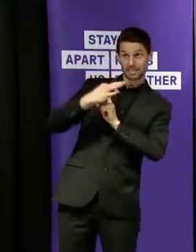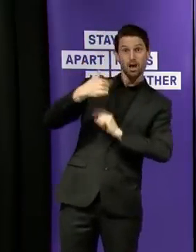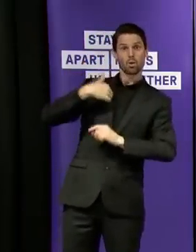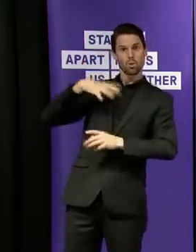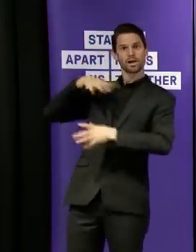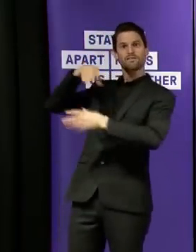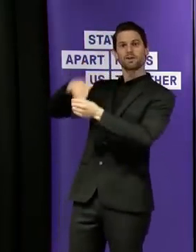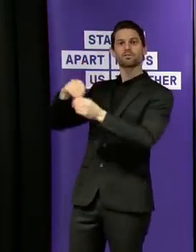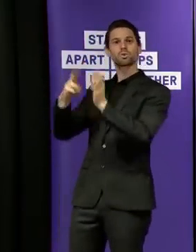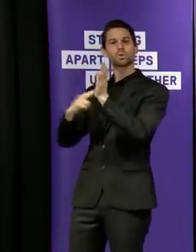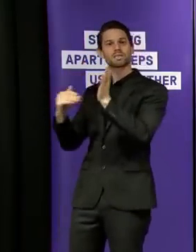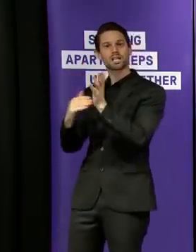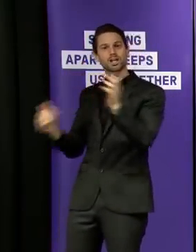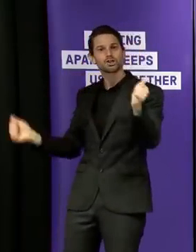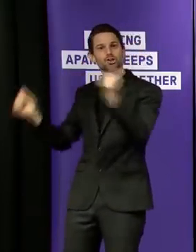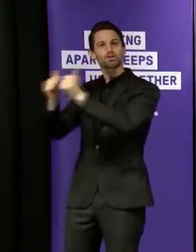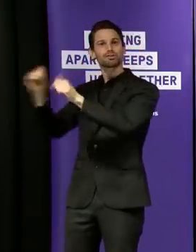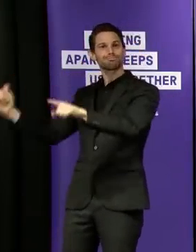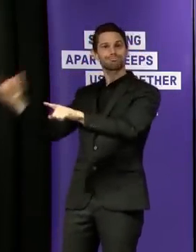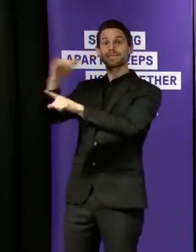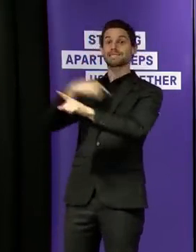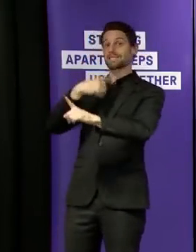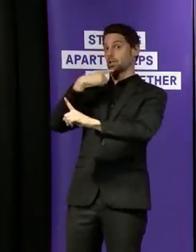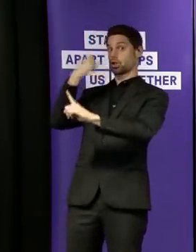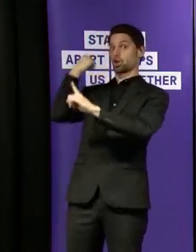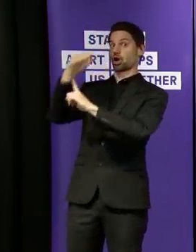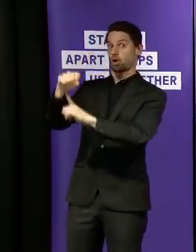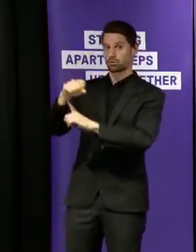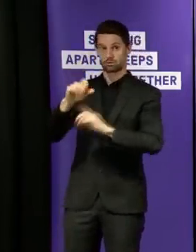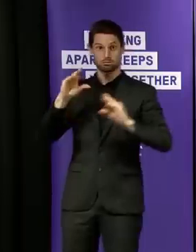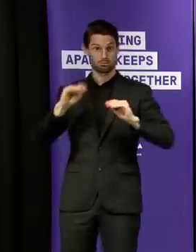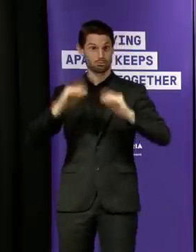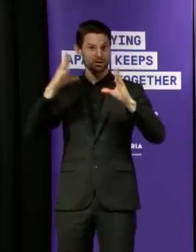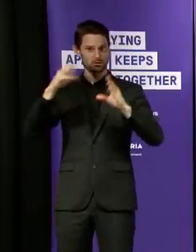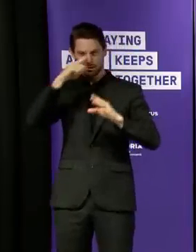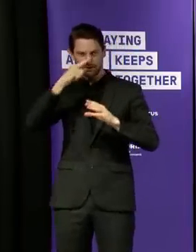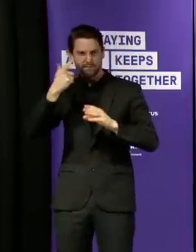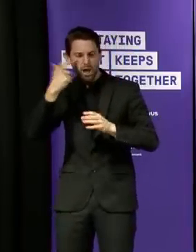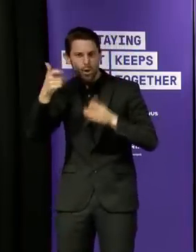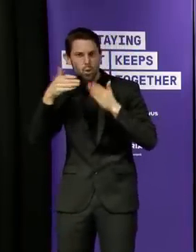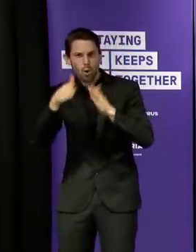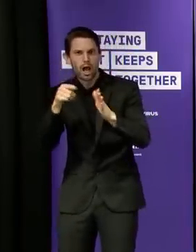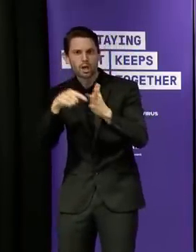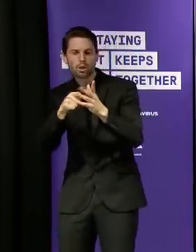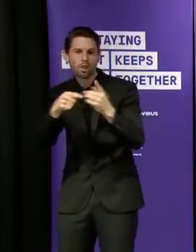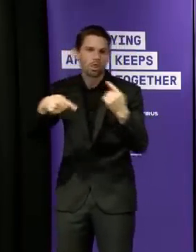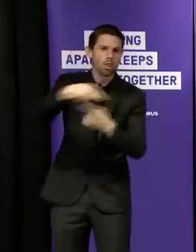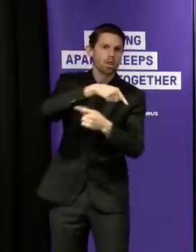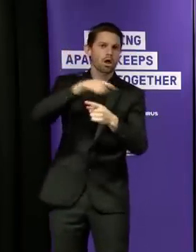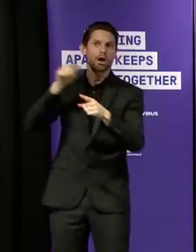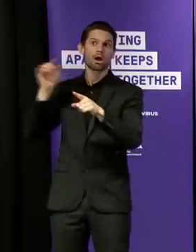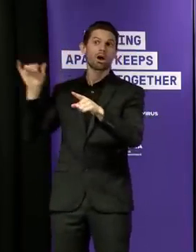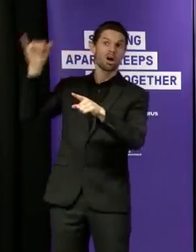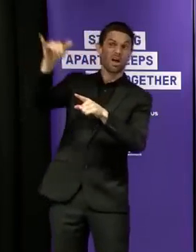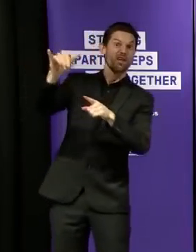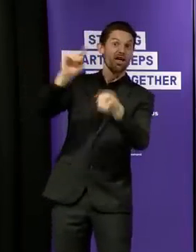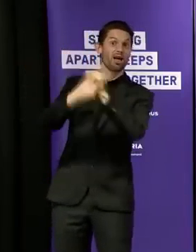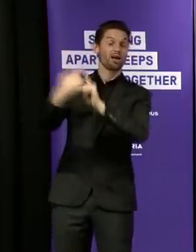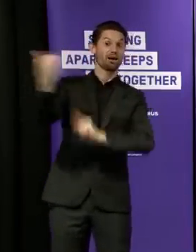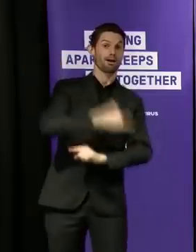We've found ourselves part of it without having agreed to it. Let's all just work together and make sure that what's